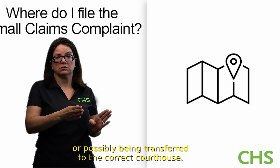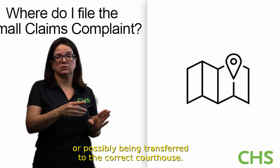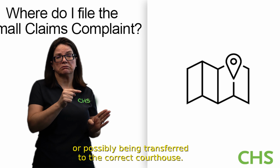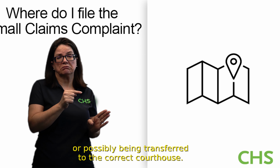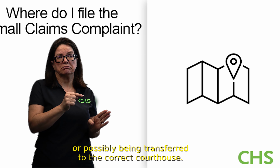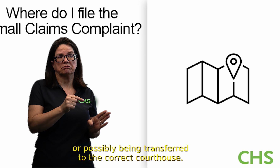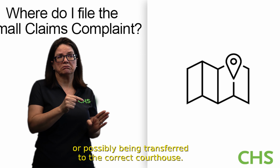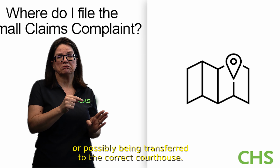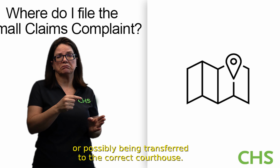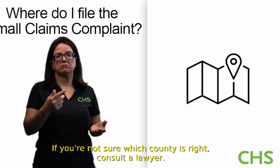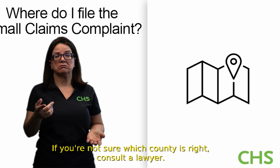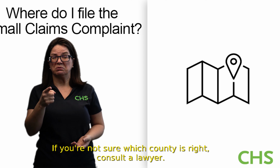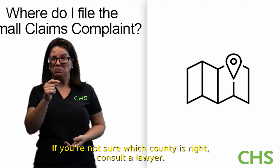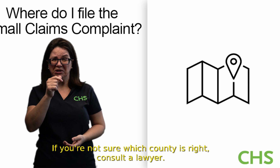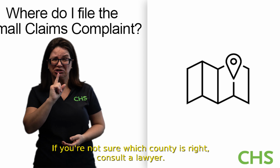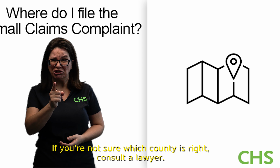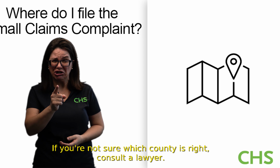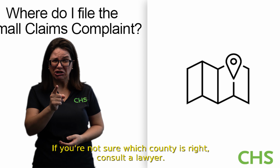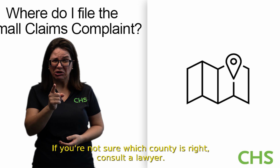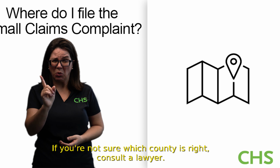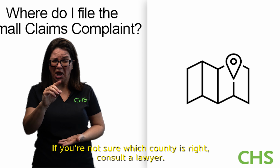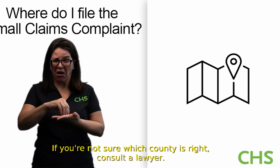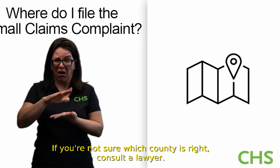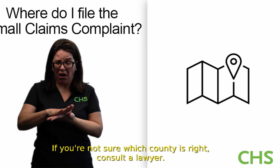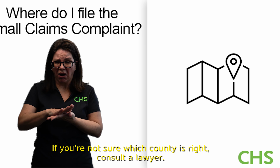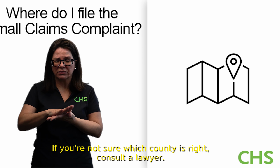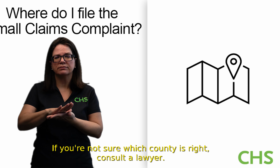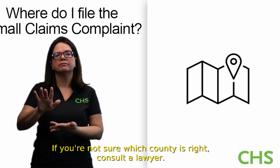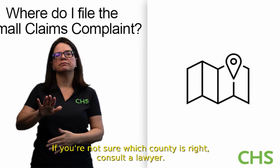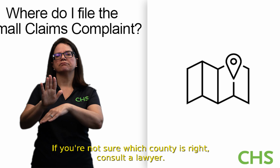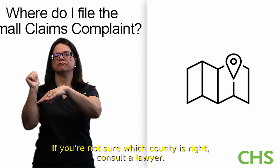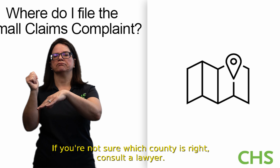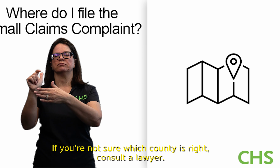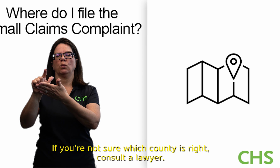courthouse. If you're not sure which county is right, consult a lawyer.